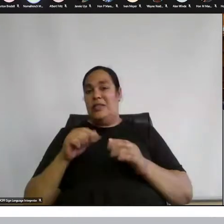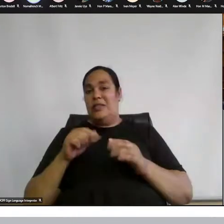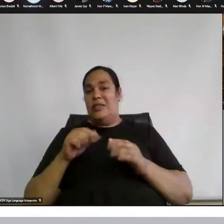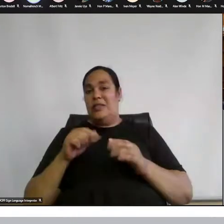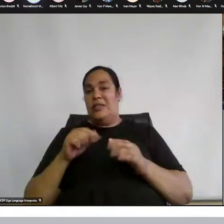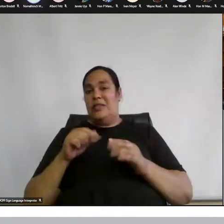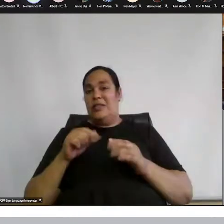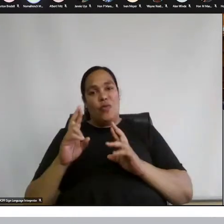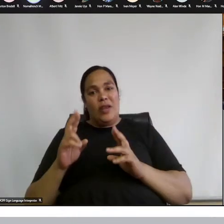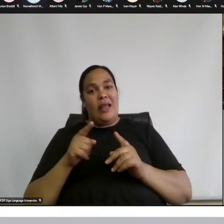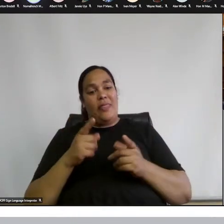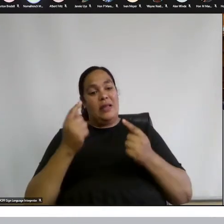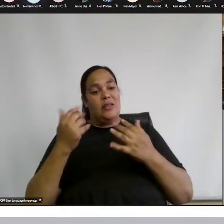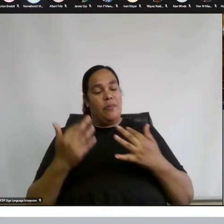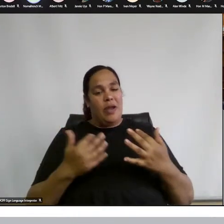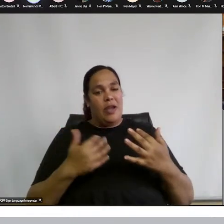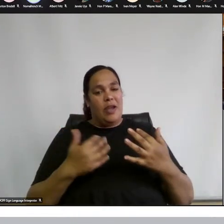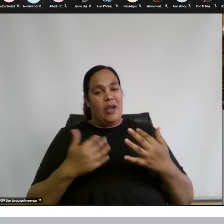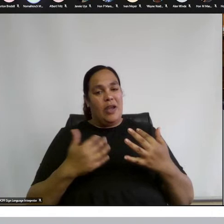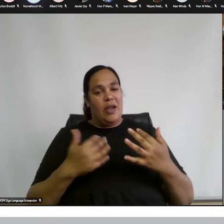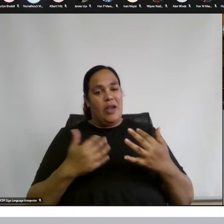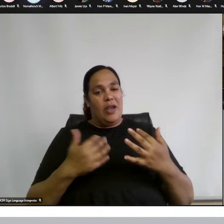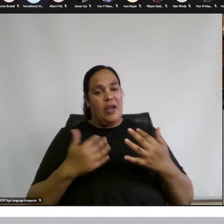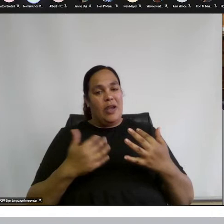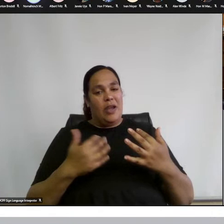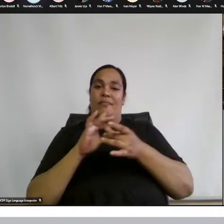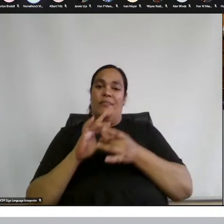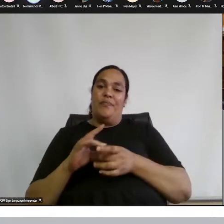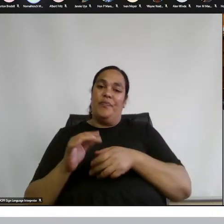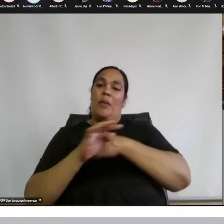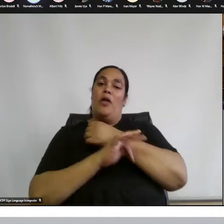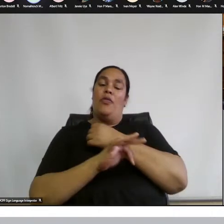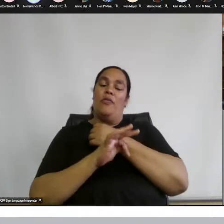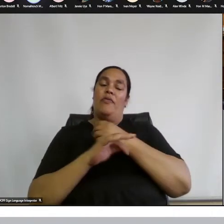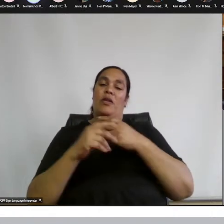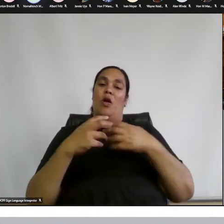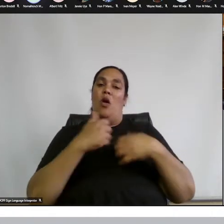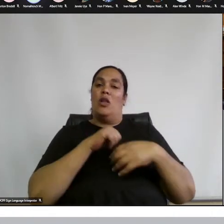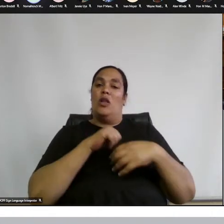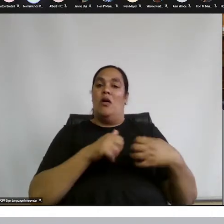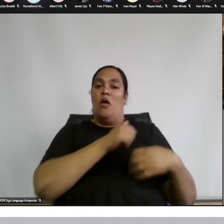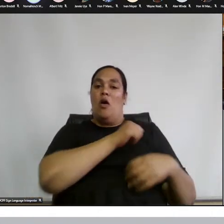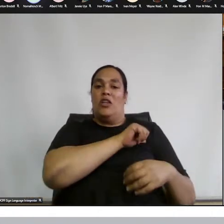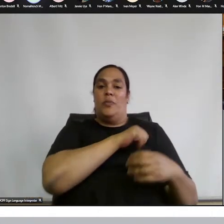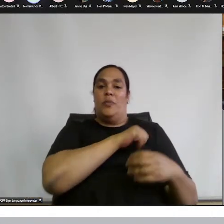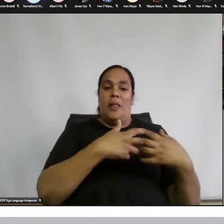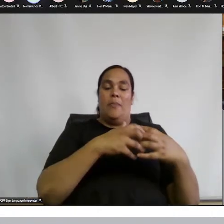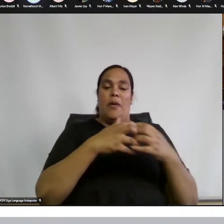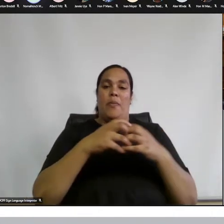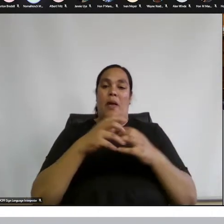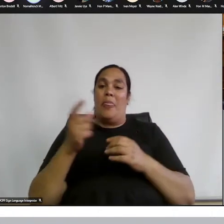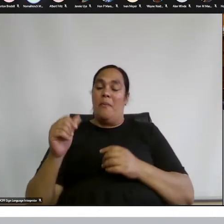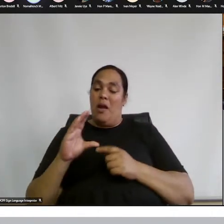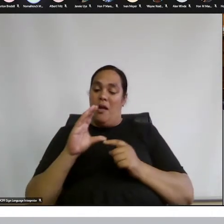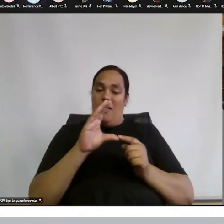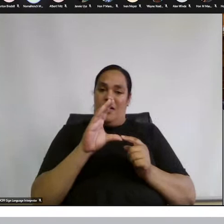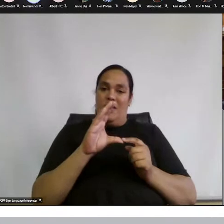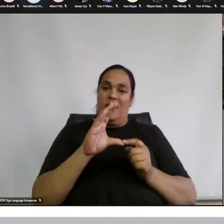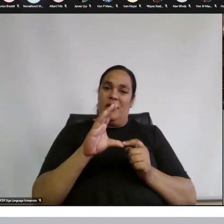ready. And in this budget, I've already mentioned in regard to the field hospitals the money that will